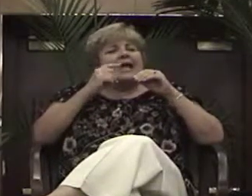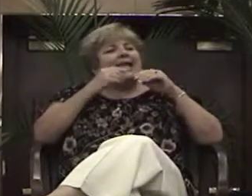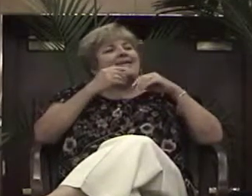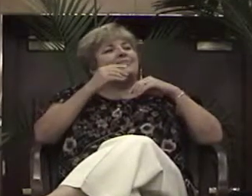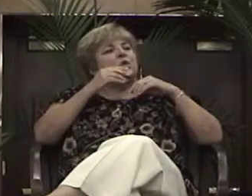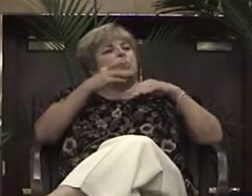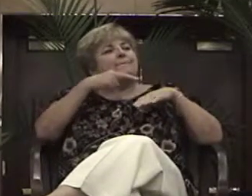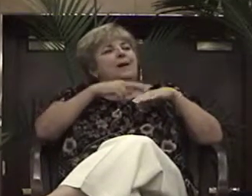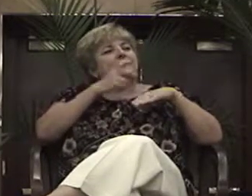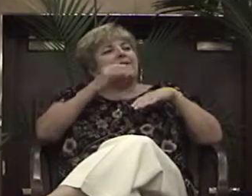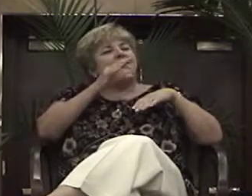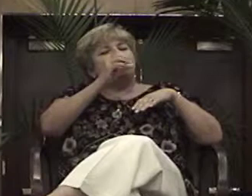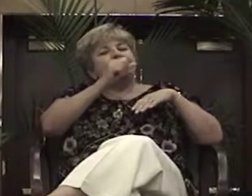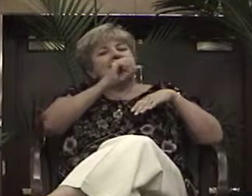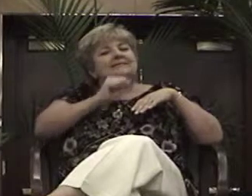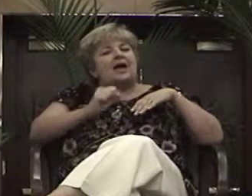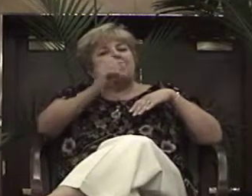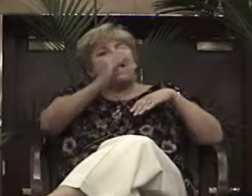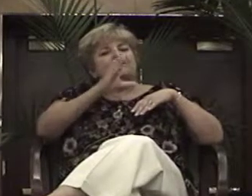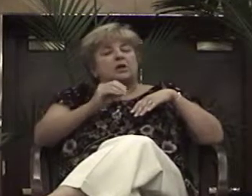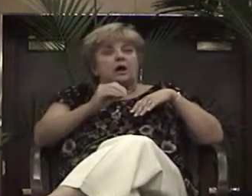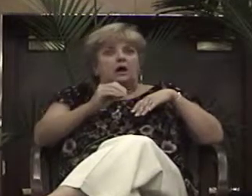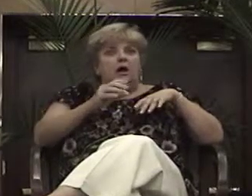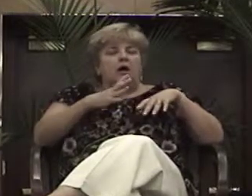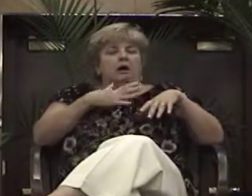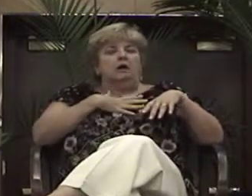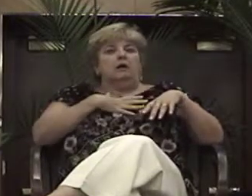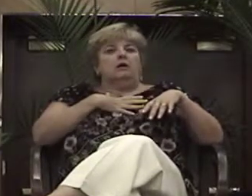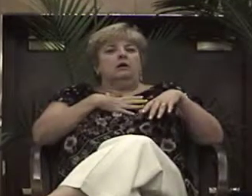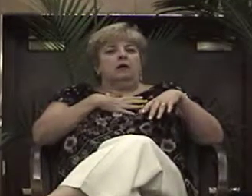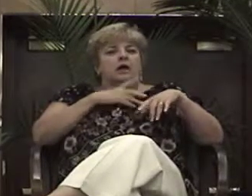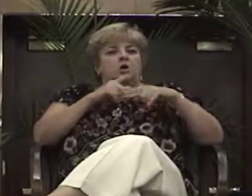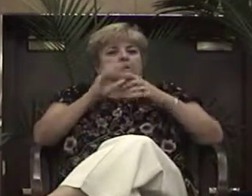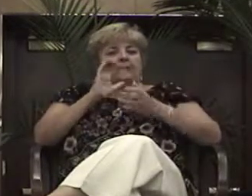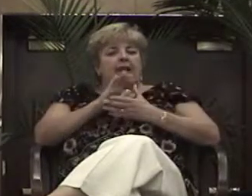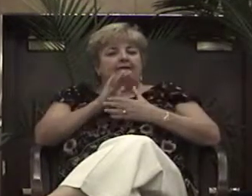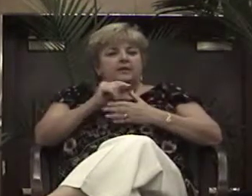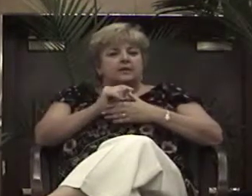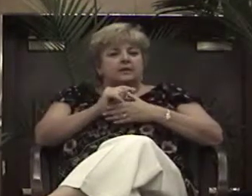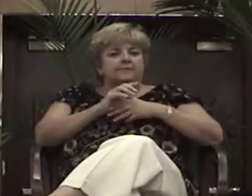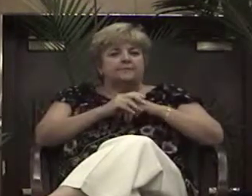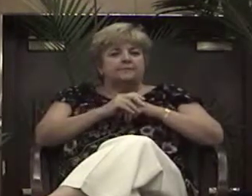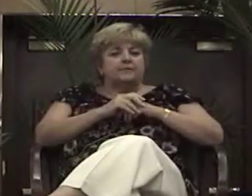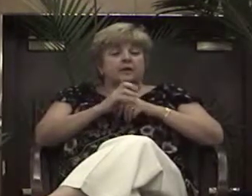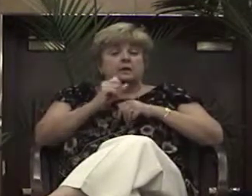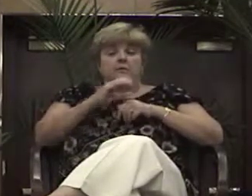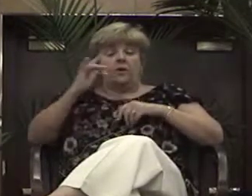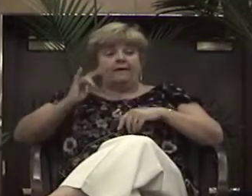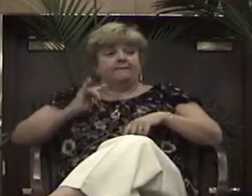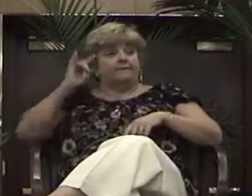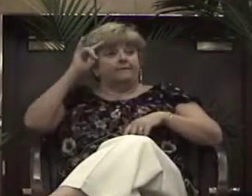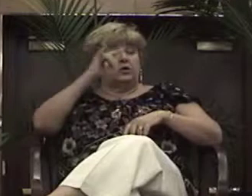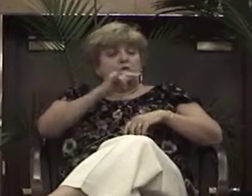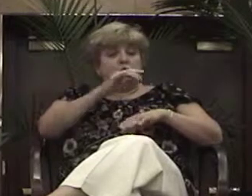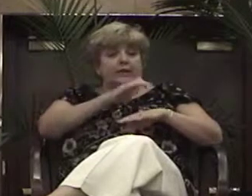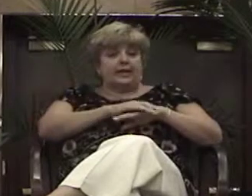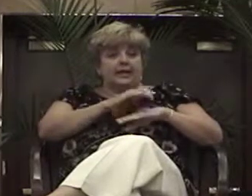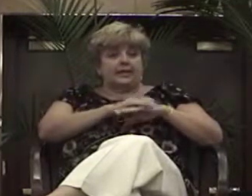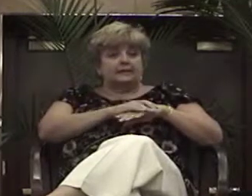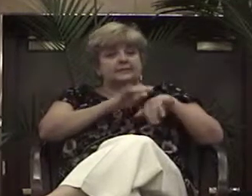Wow. I just couldn't believe it. And so I got on a plane and flew to England and spent a week and got on